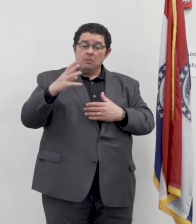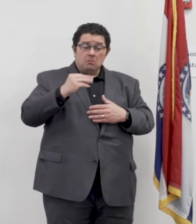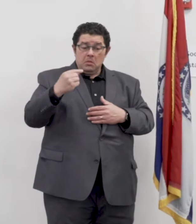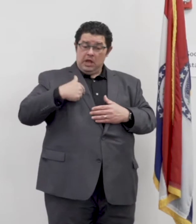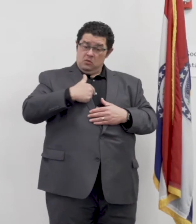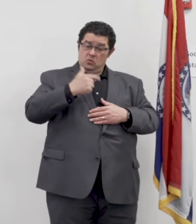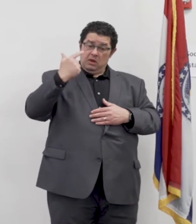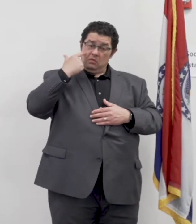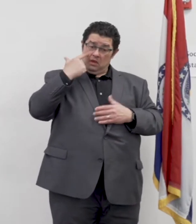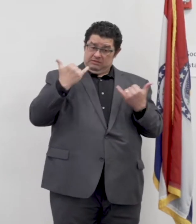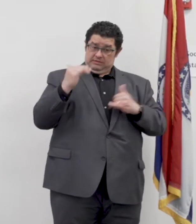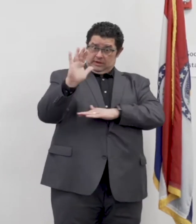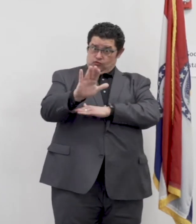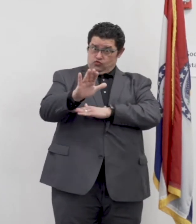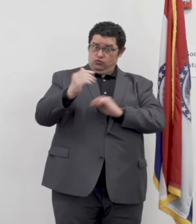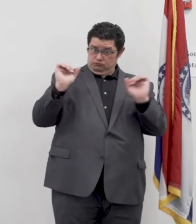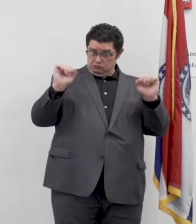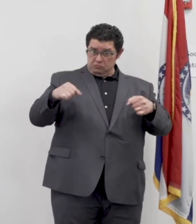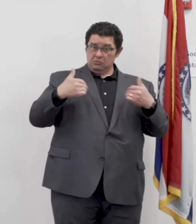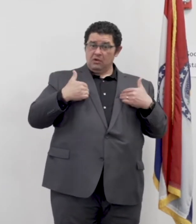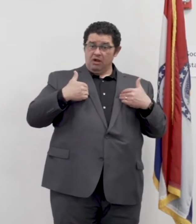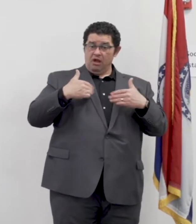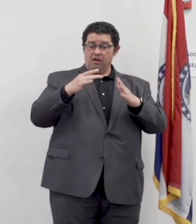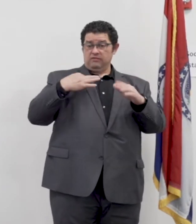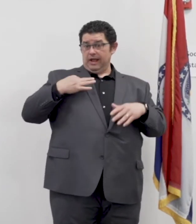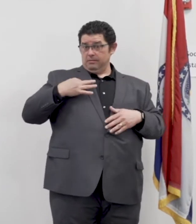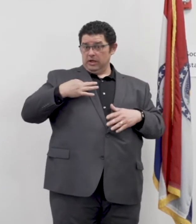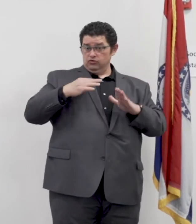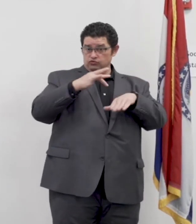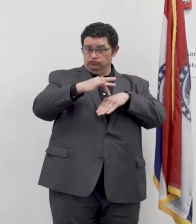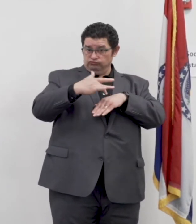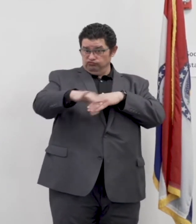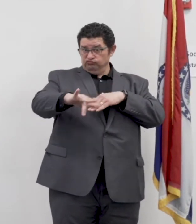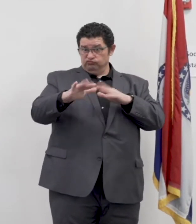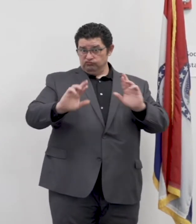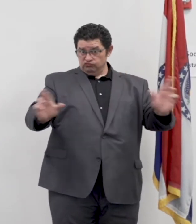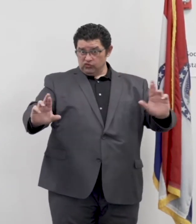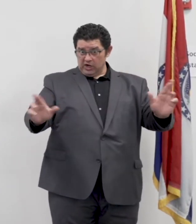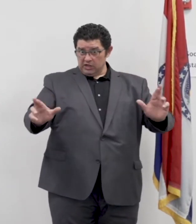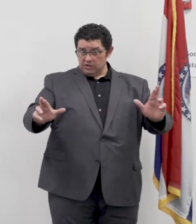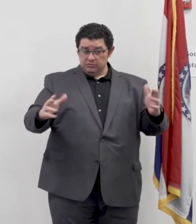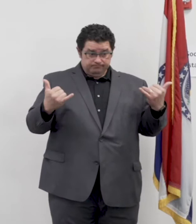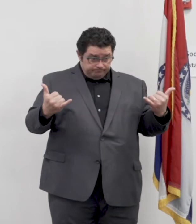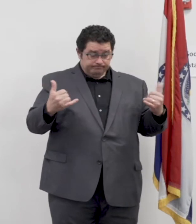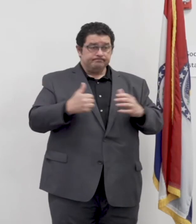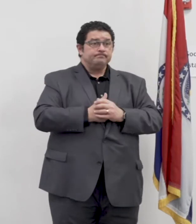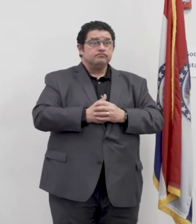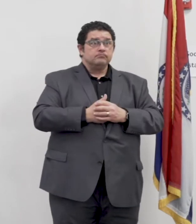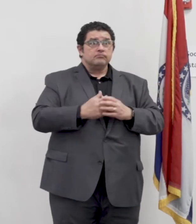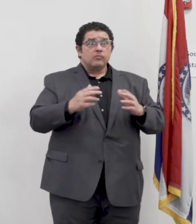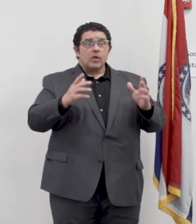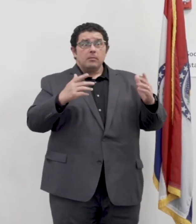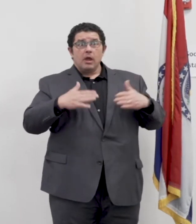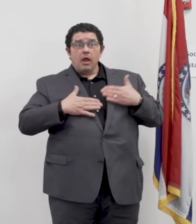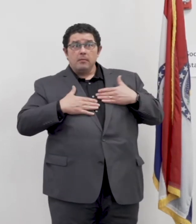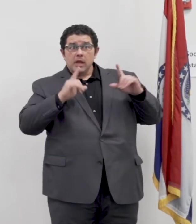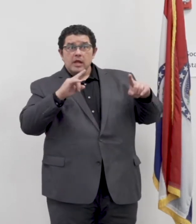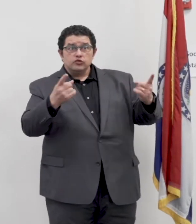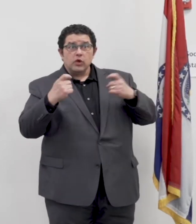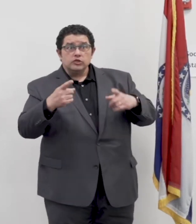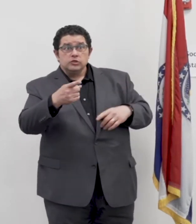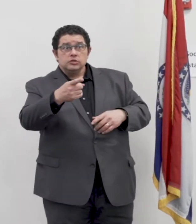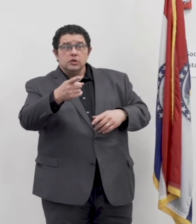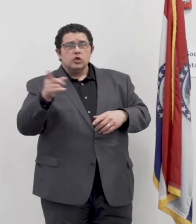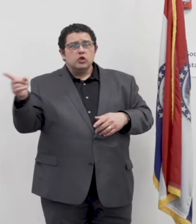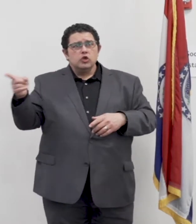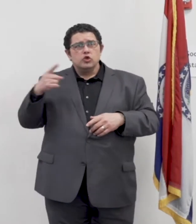up as well, so we can start this process in St. Louis County. And I'd be glad to answer any questions. Real quick, yes. You mentioned the